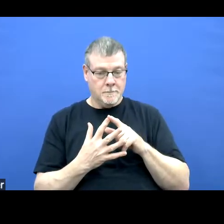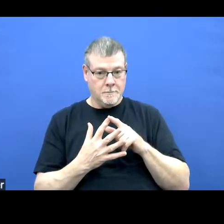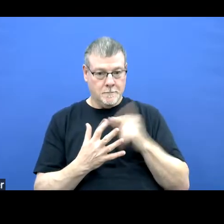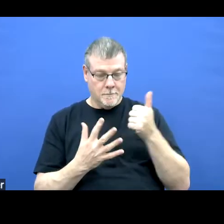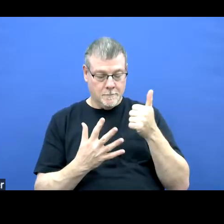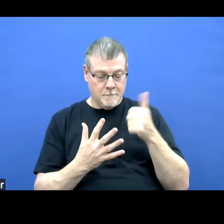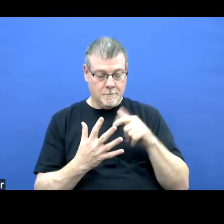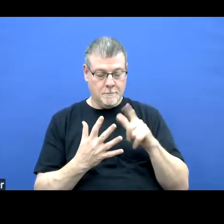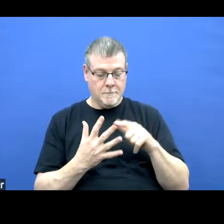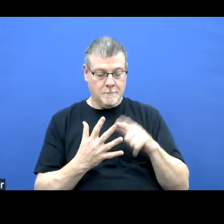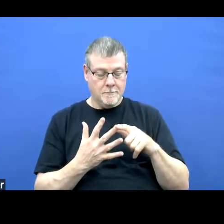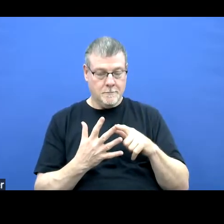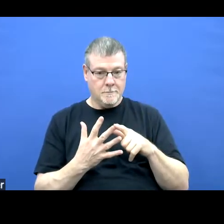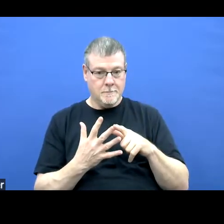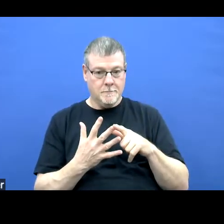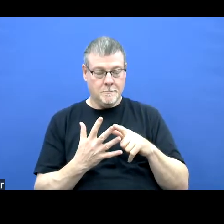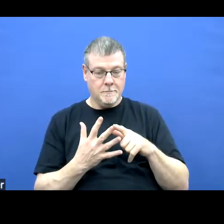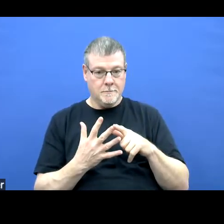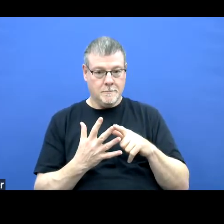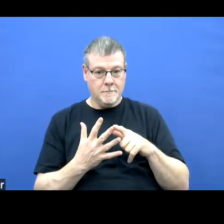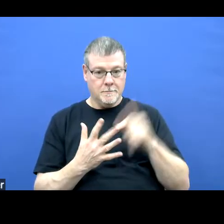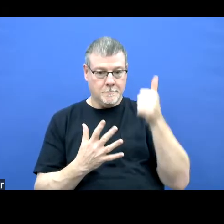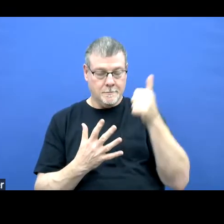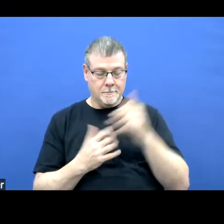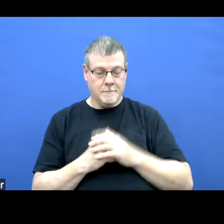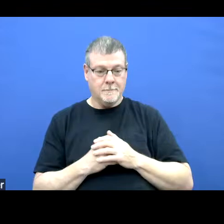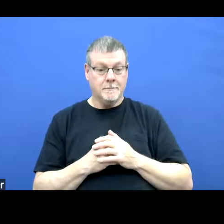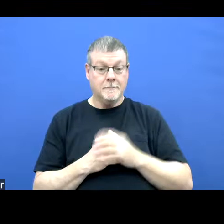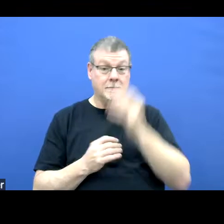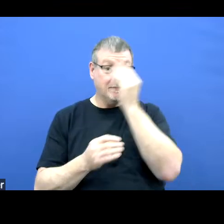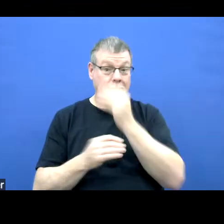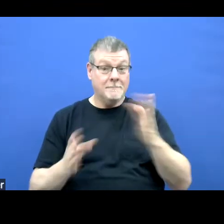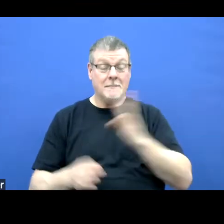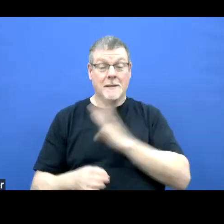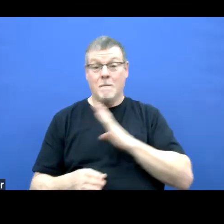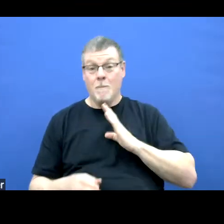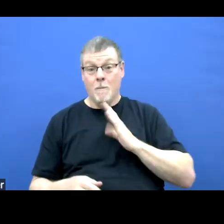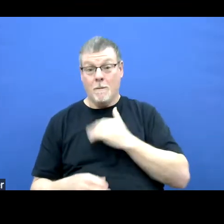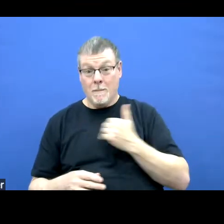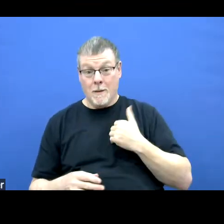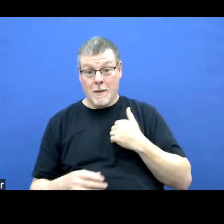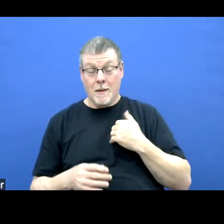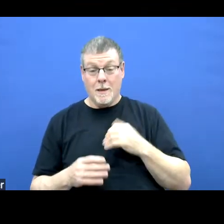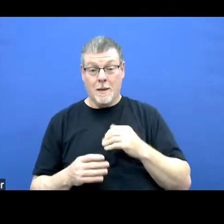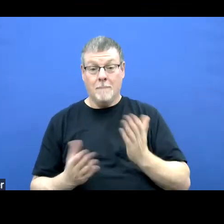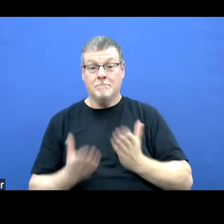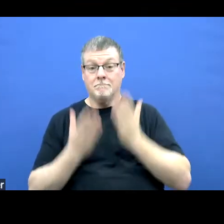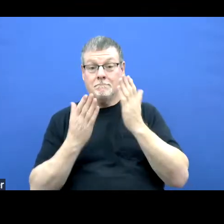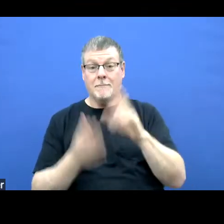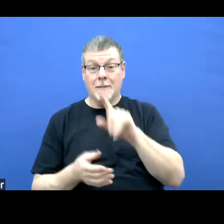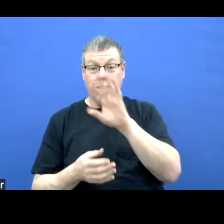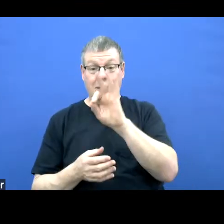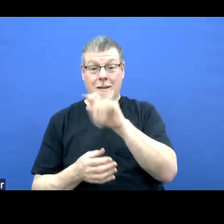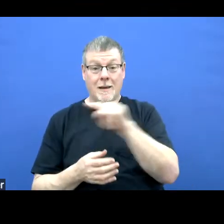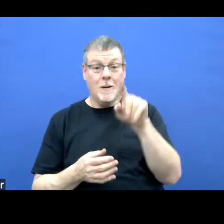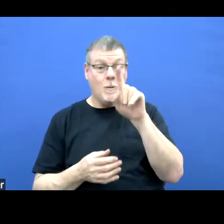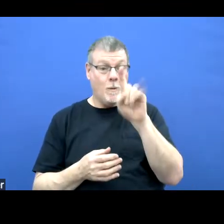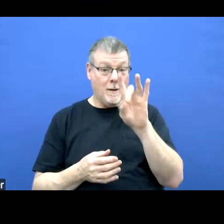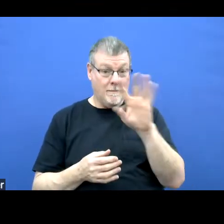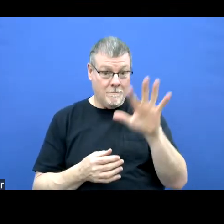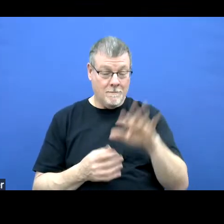Owens. Aye. Supervisor Schultz. Aye. Fellow board members, I have Resolution